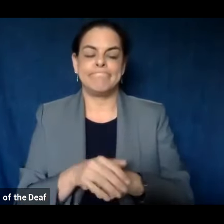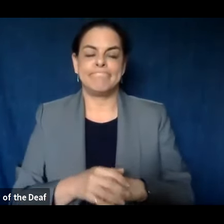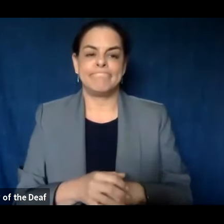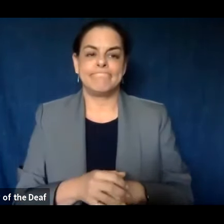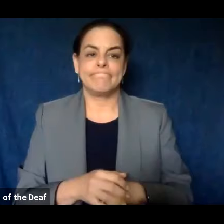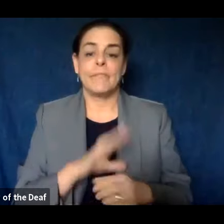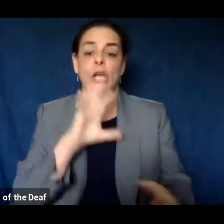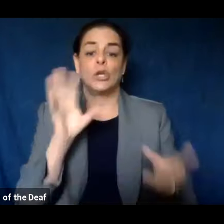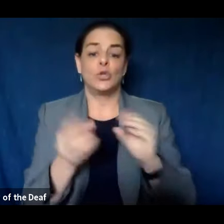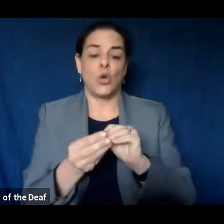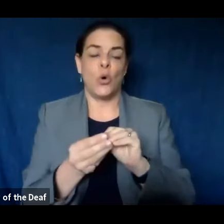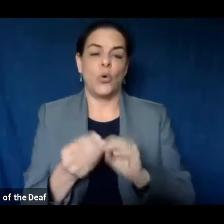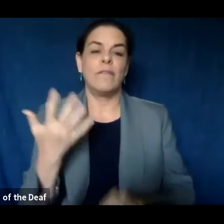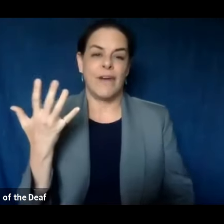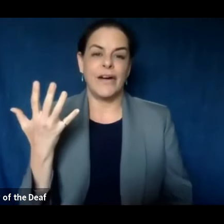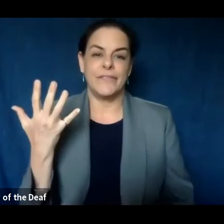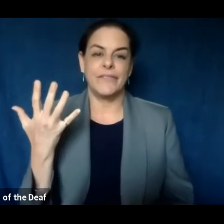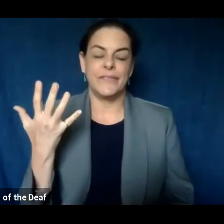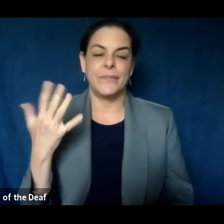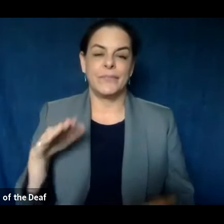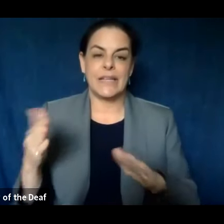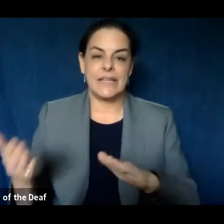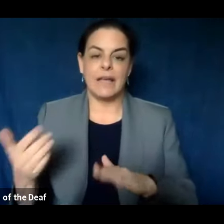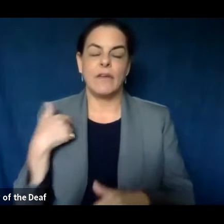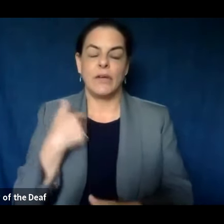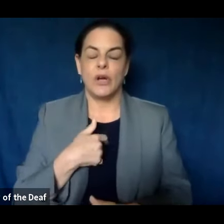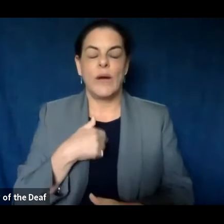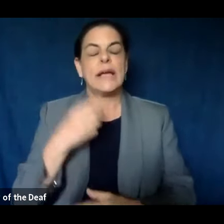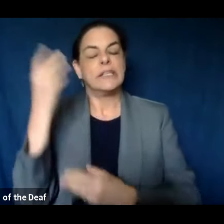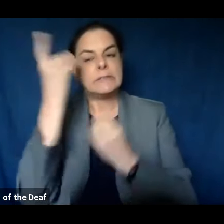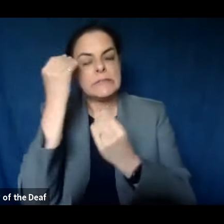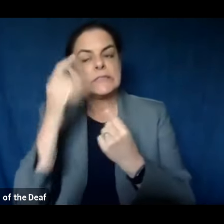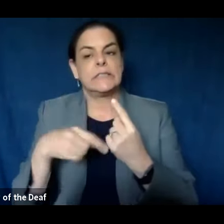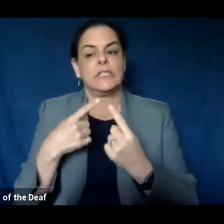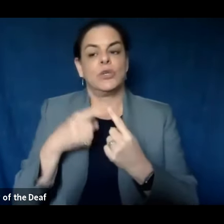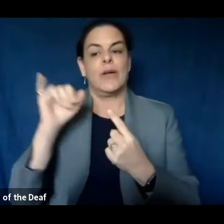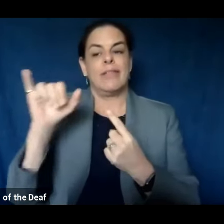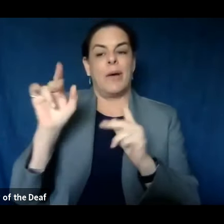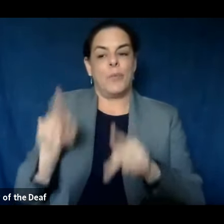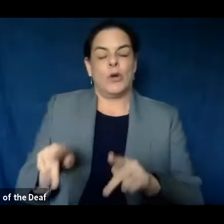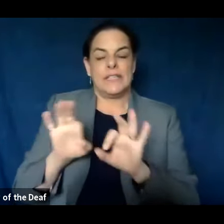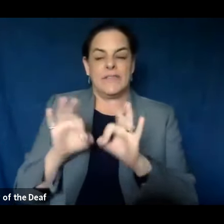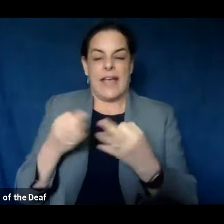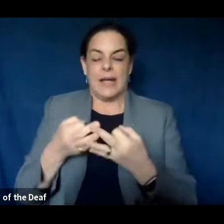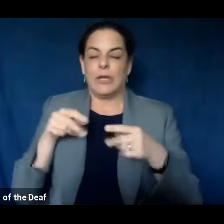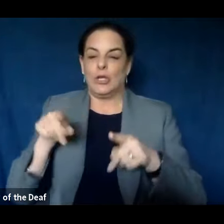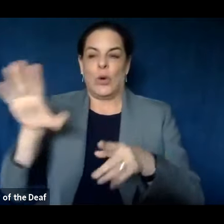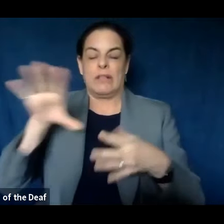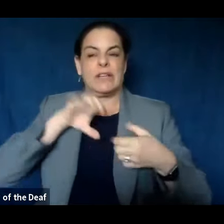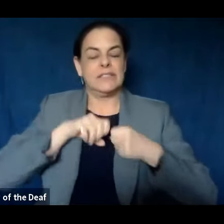bringing our total to 5. Our thoughts go out to the individual's family during this heartbreaking time.